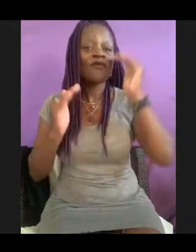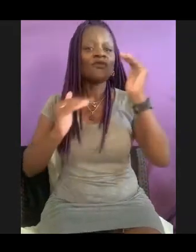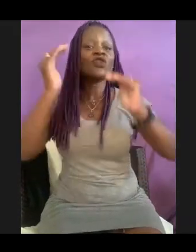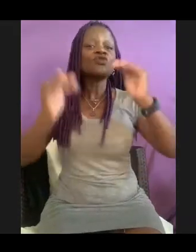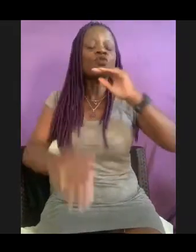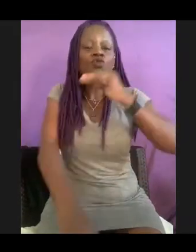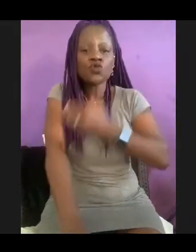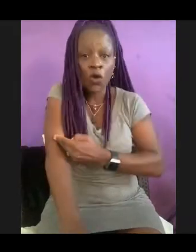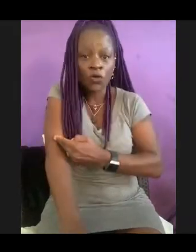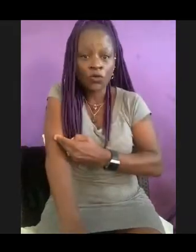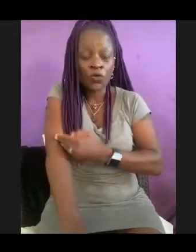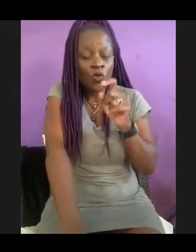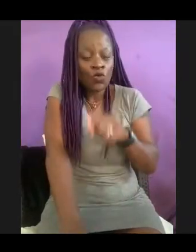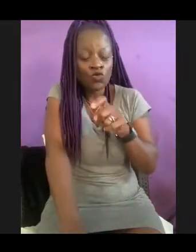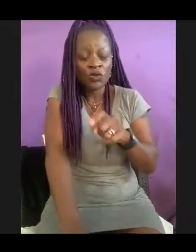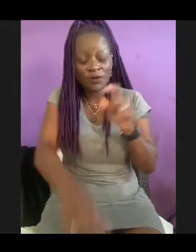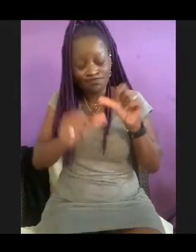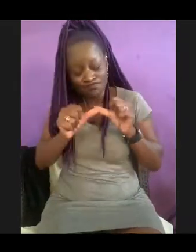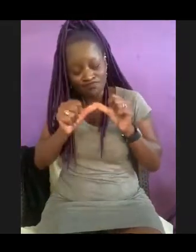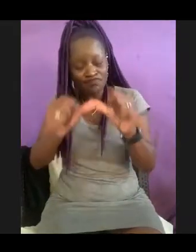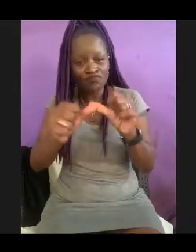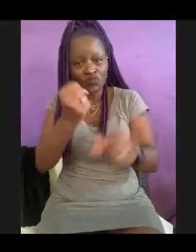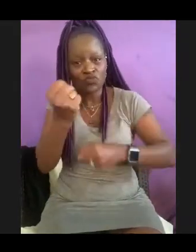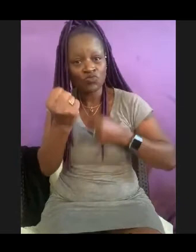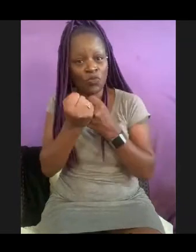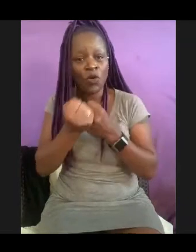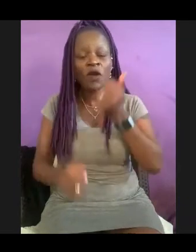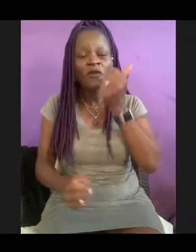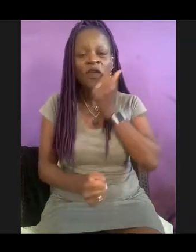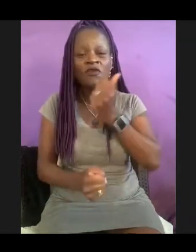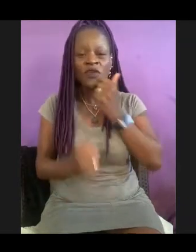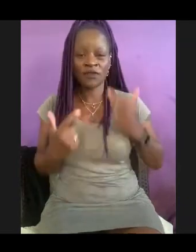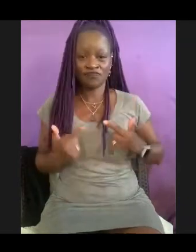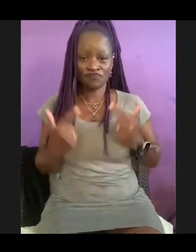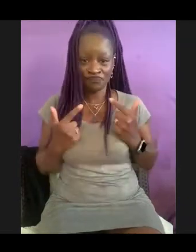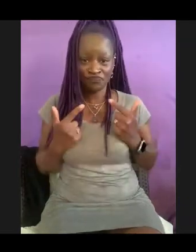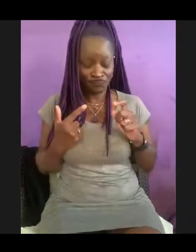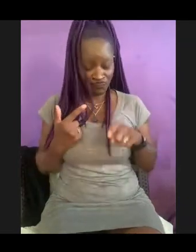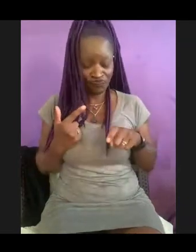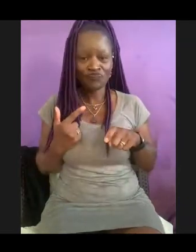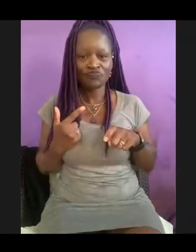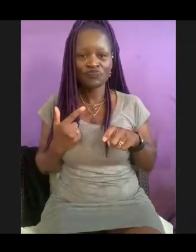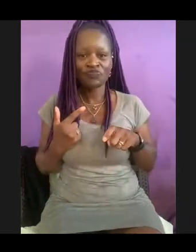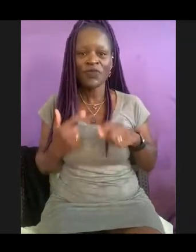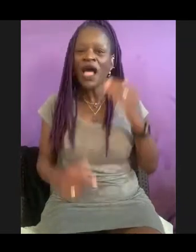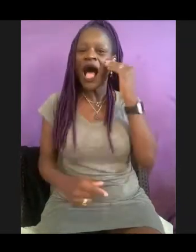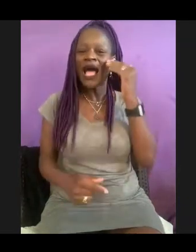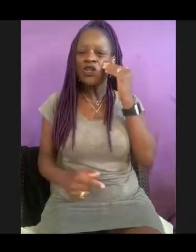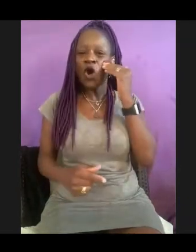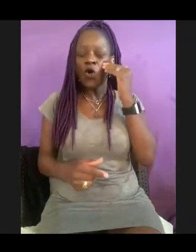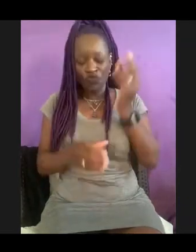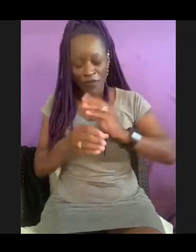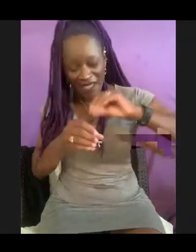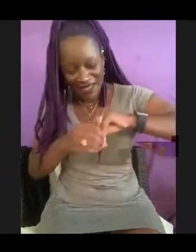long-time support for all activities of daily living. I know from the inside the many